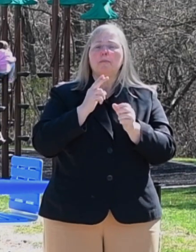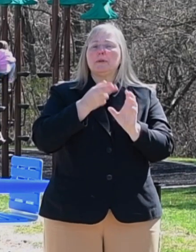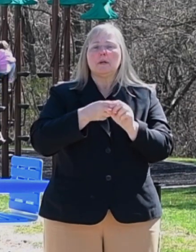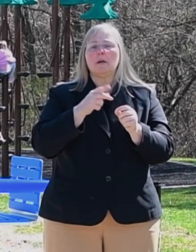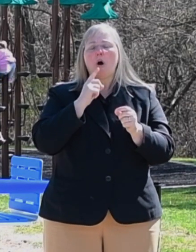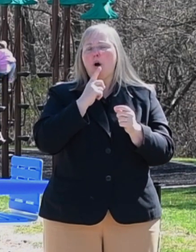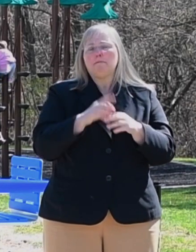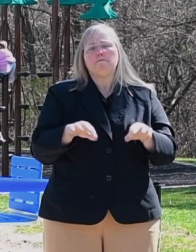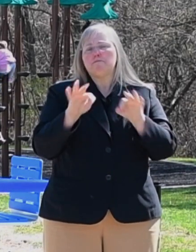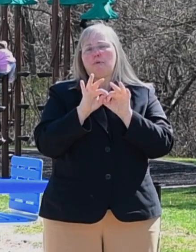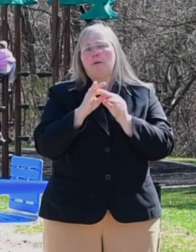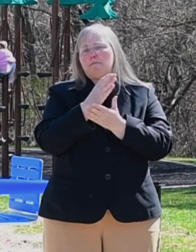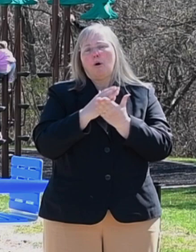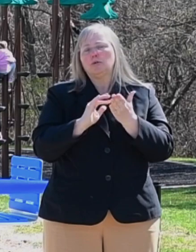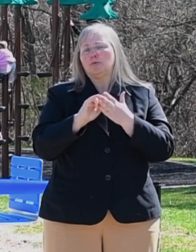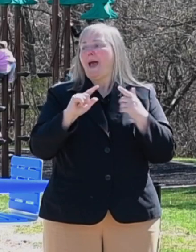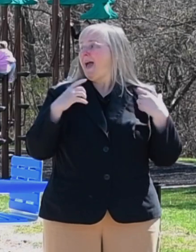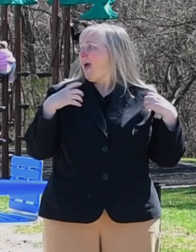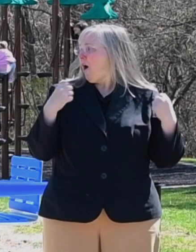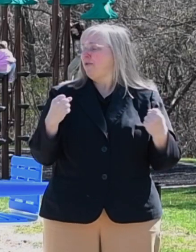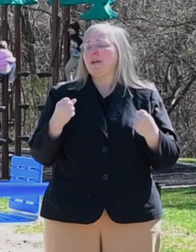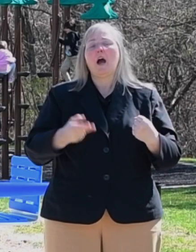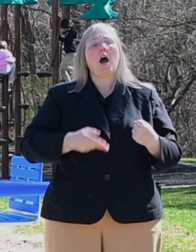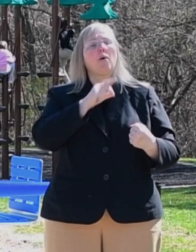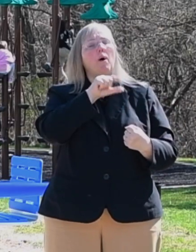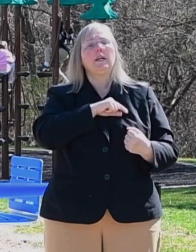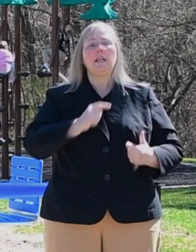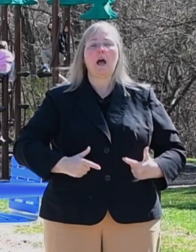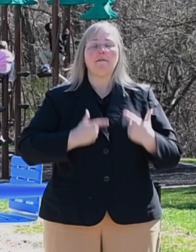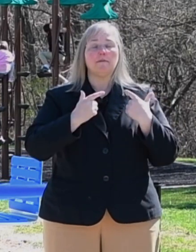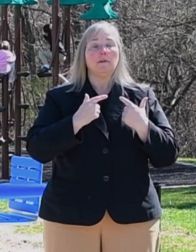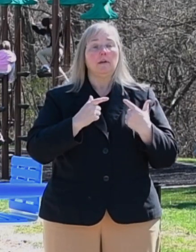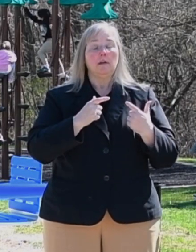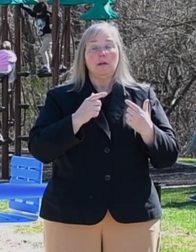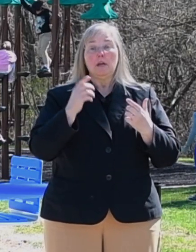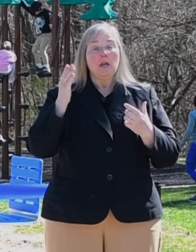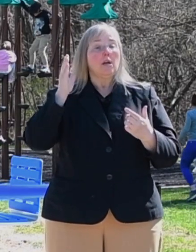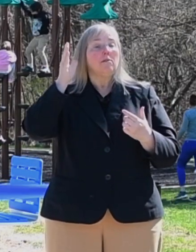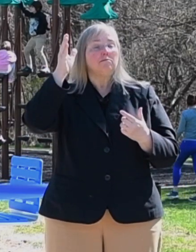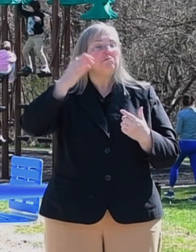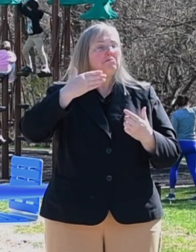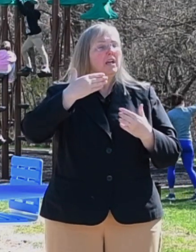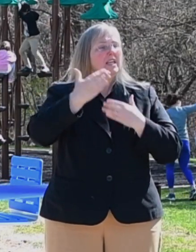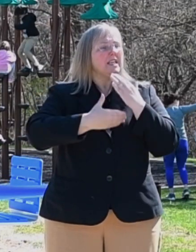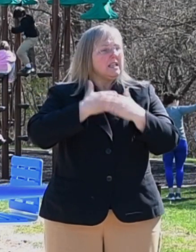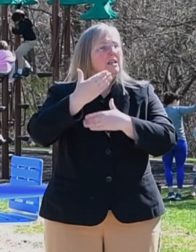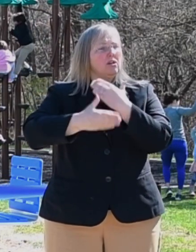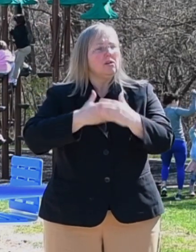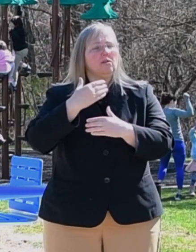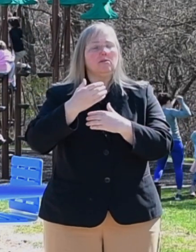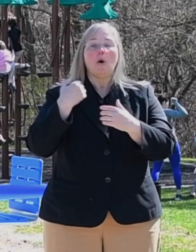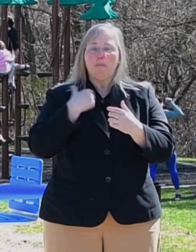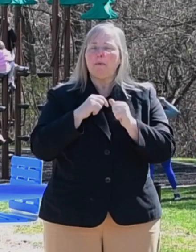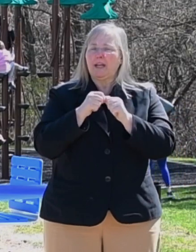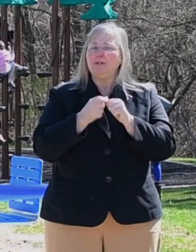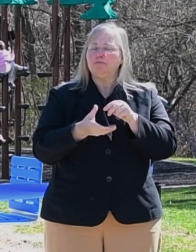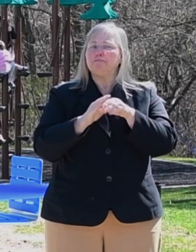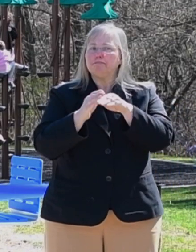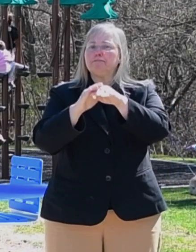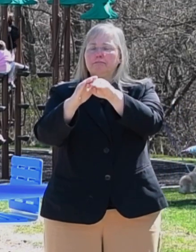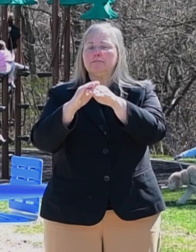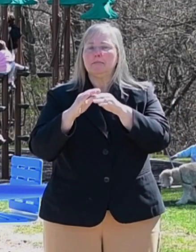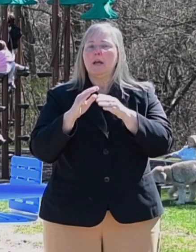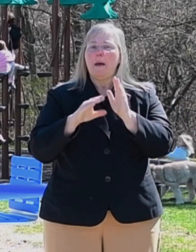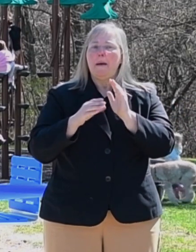healthy, high-quality life. In the coming years, we will continue building upon our shared progress, working